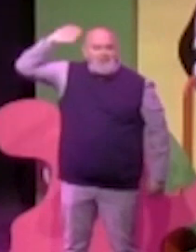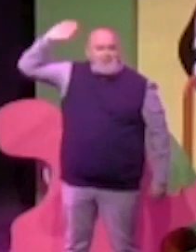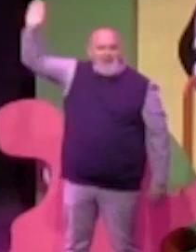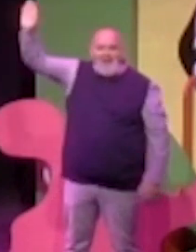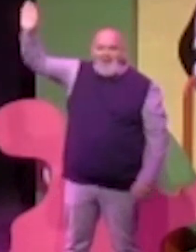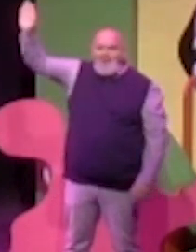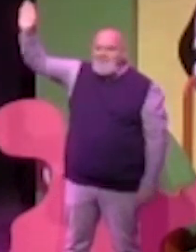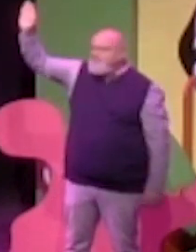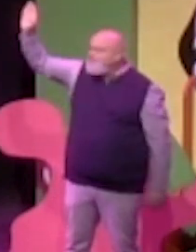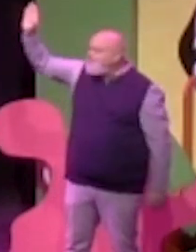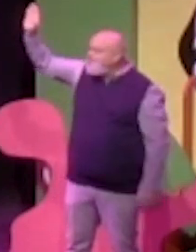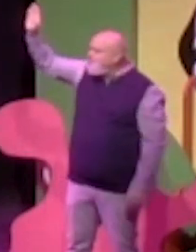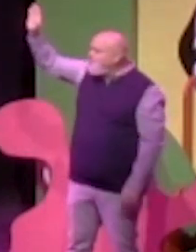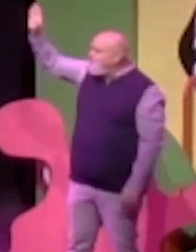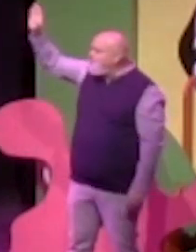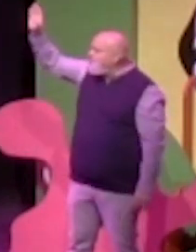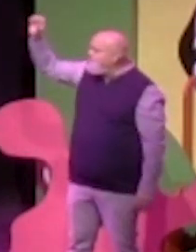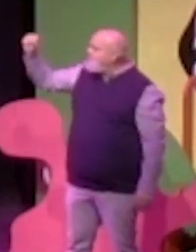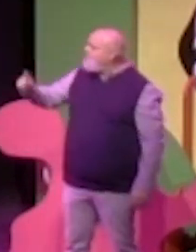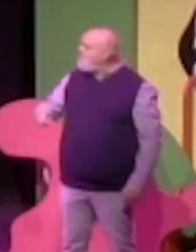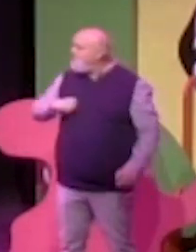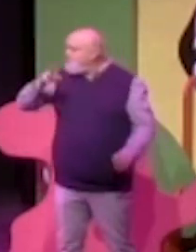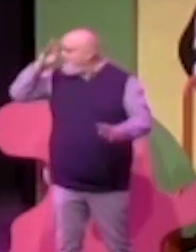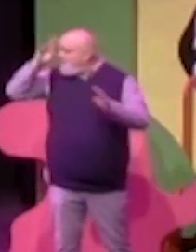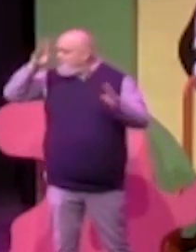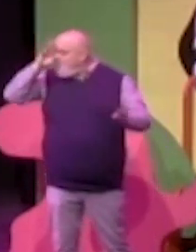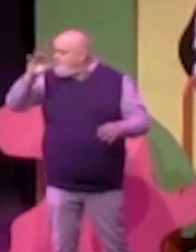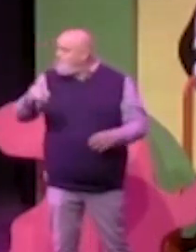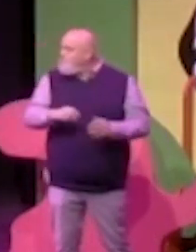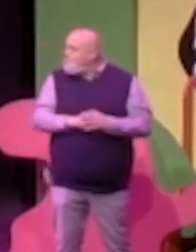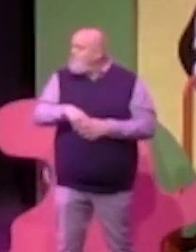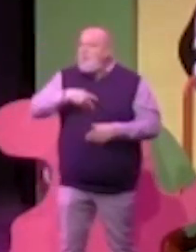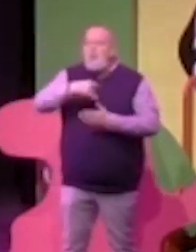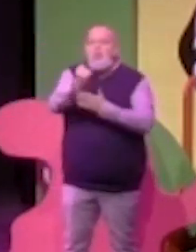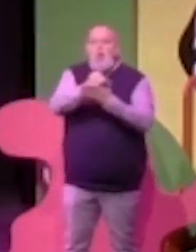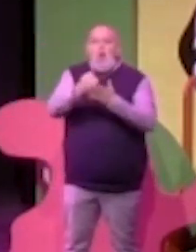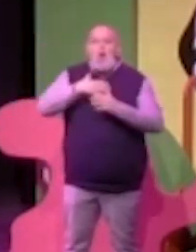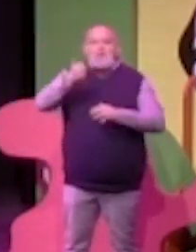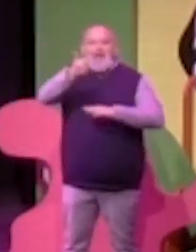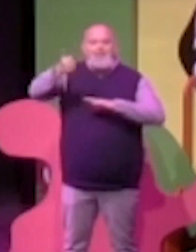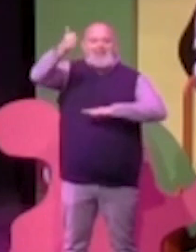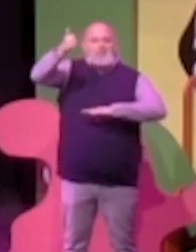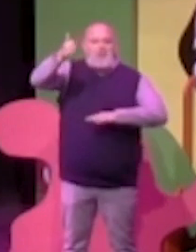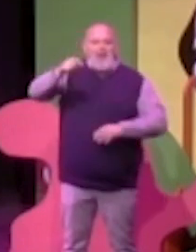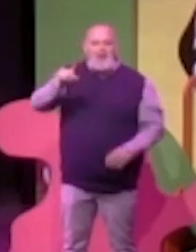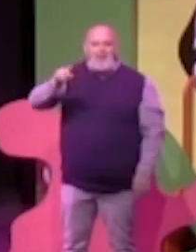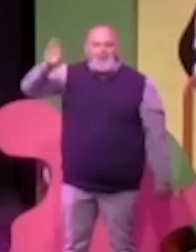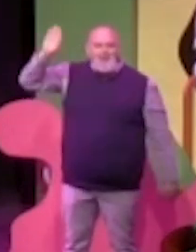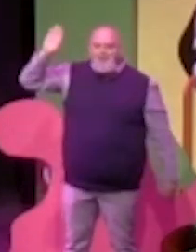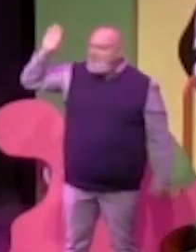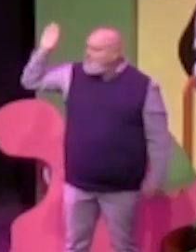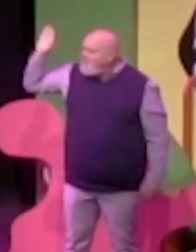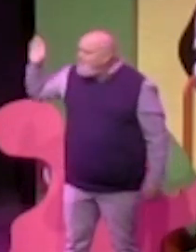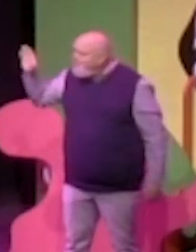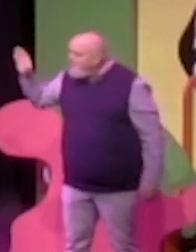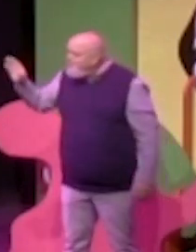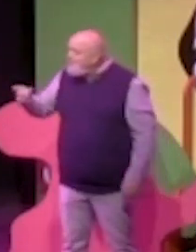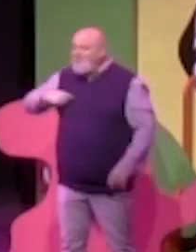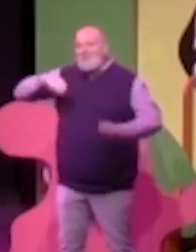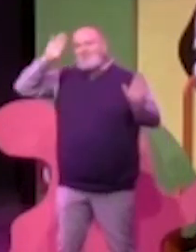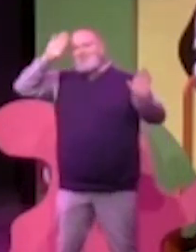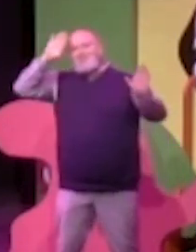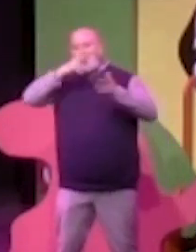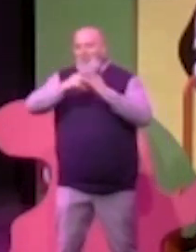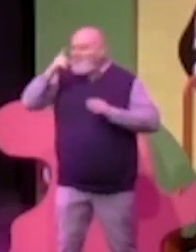you are. If you're a maker, a creative in any direction, how about arts administrators? Are you in the house? I should raise both hands for that